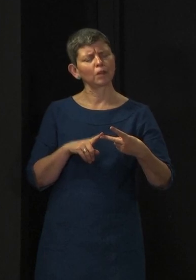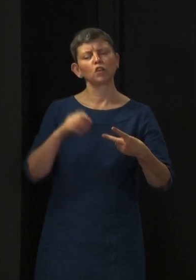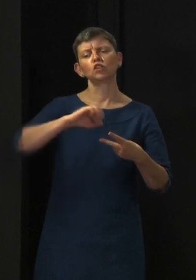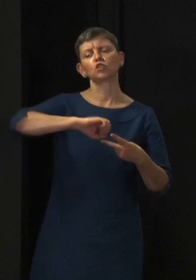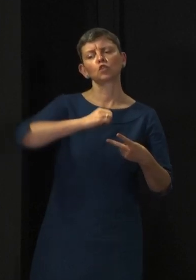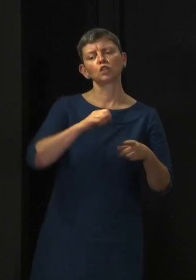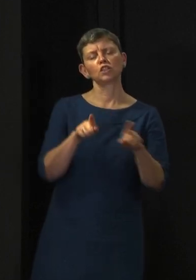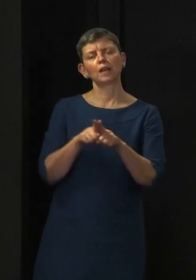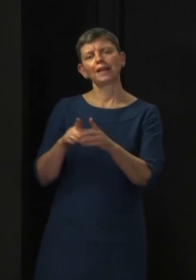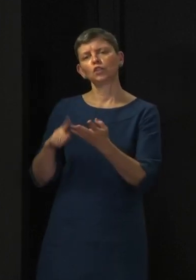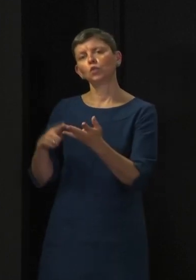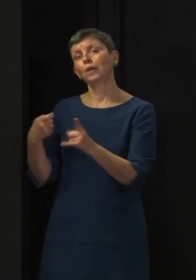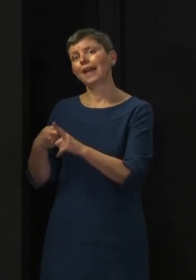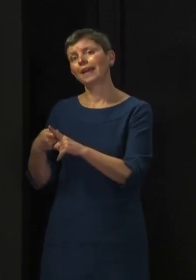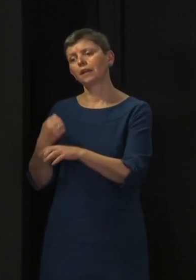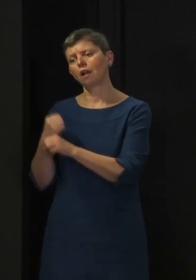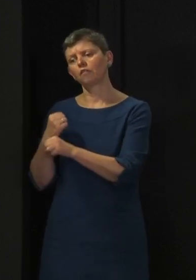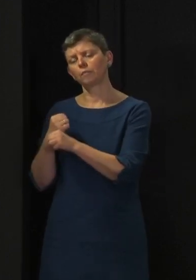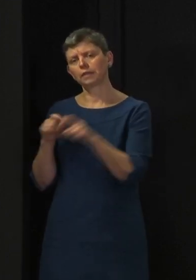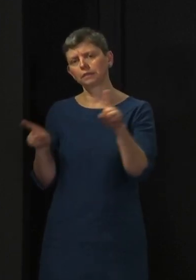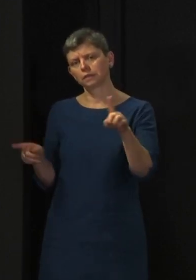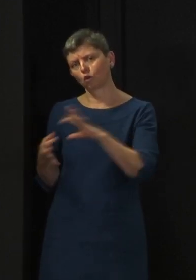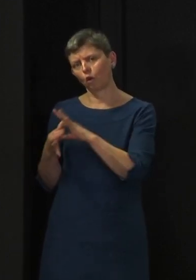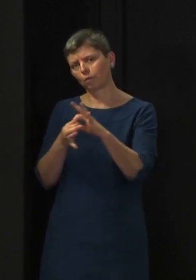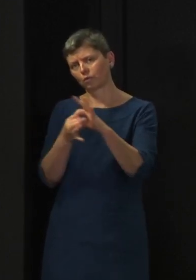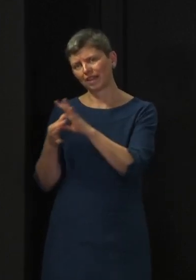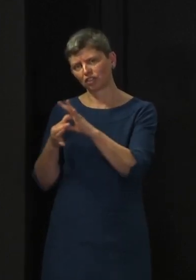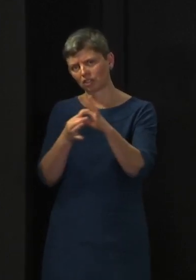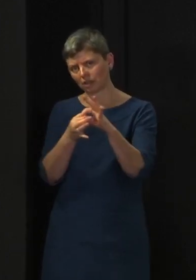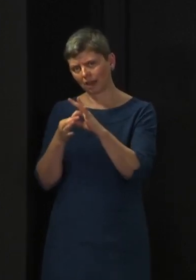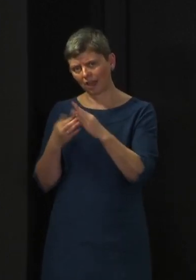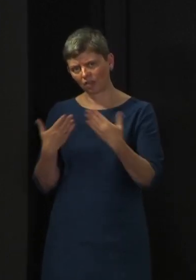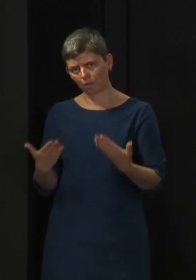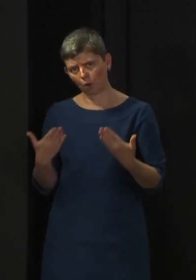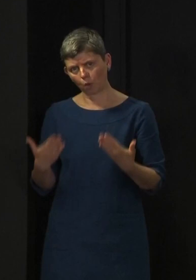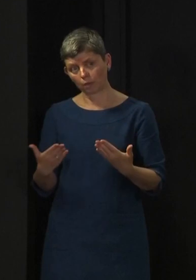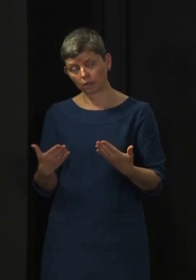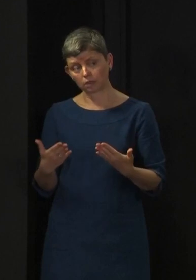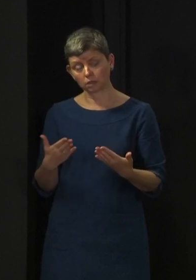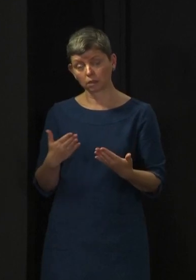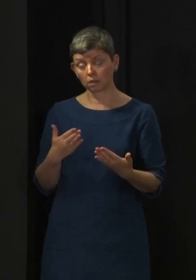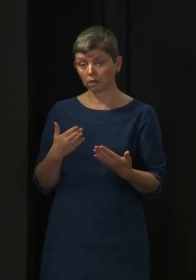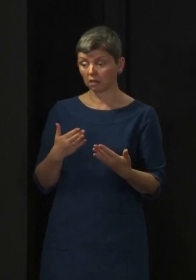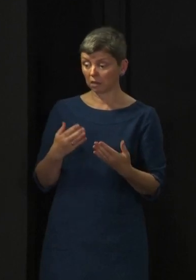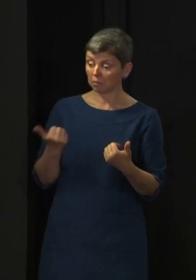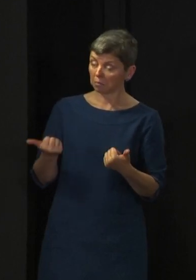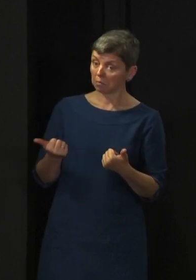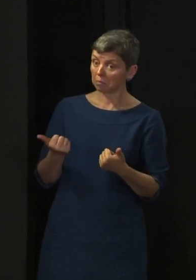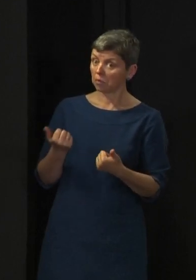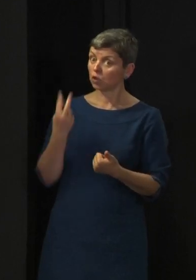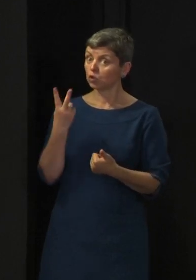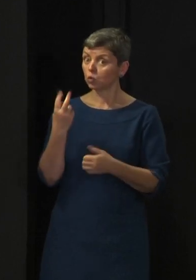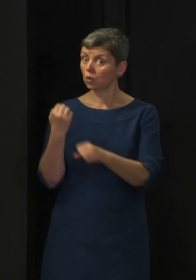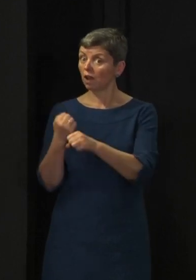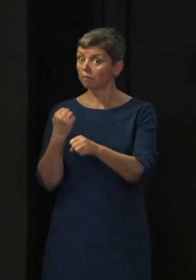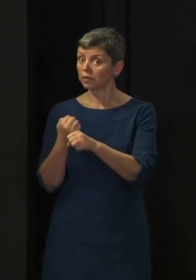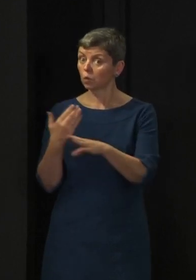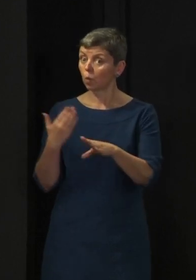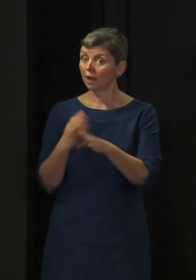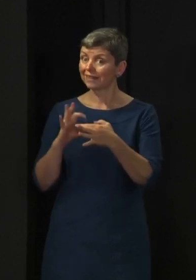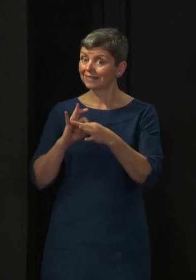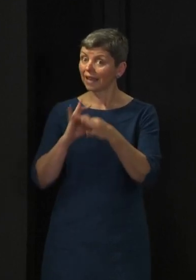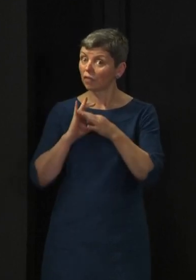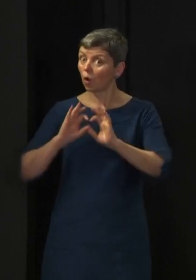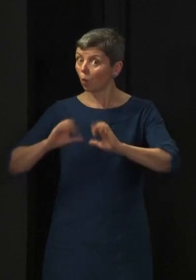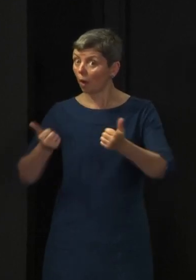moment on coronavirus, how would you characterise how well the two governments are working together? And what do you think are the most pressing things